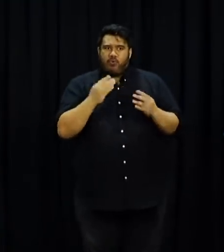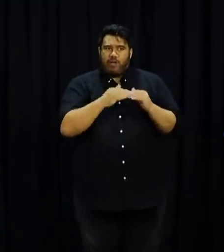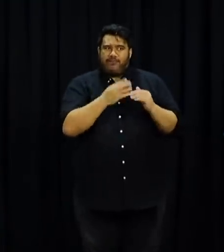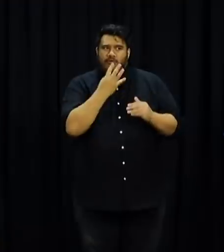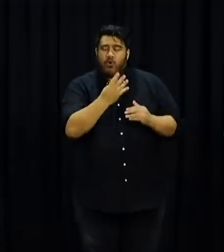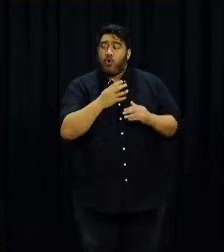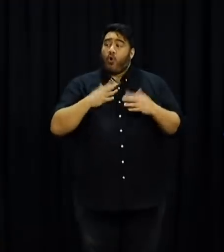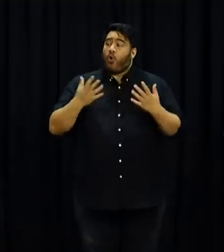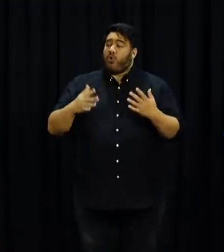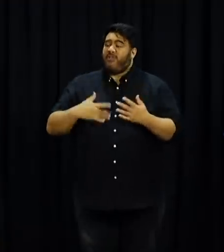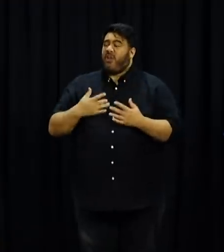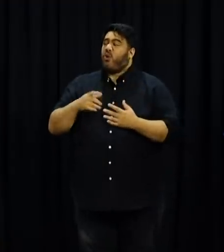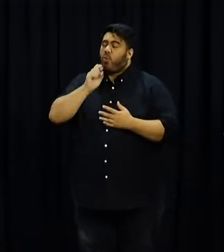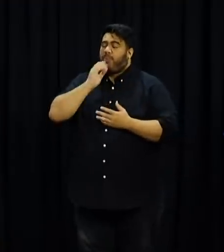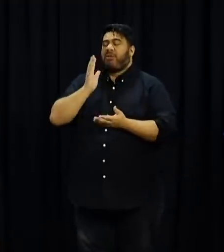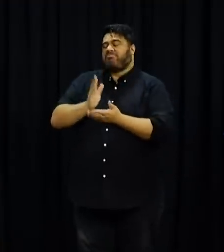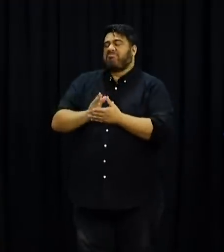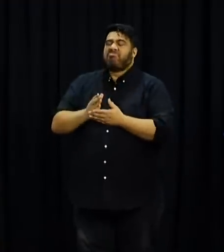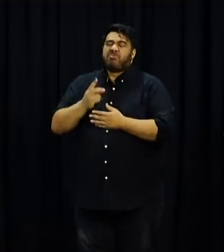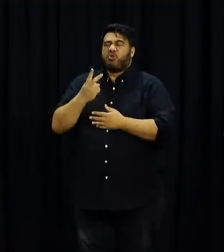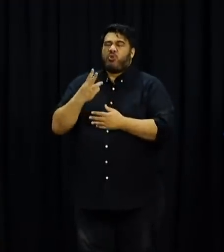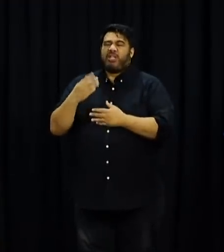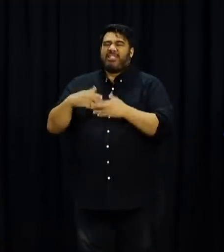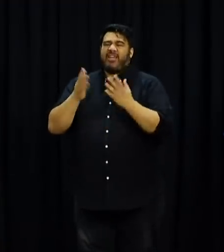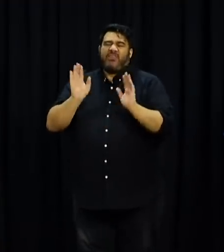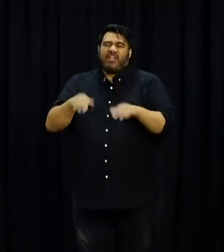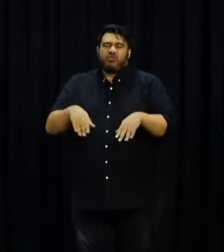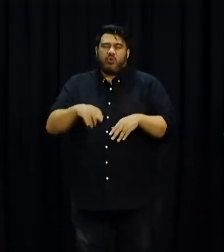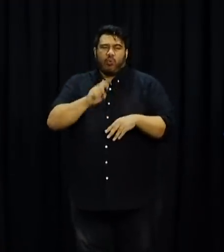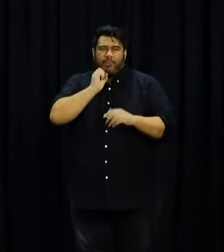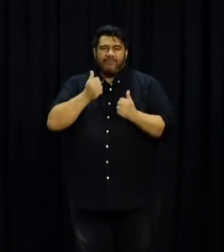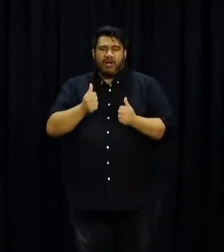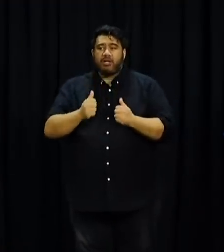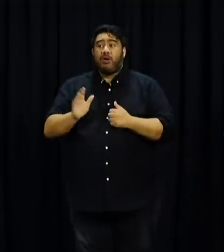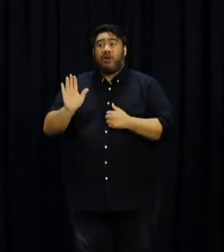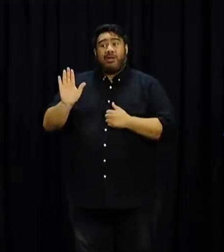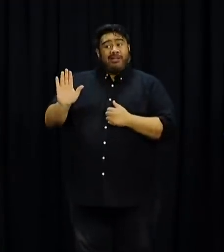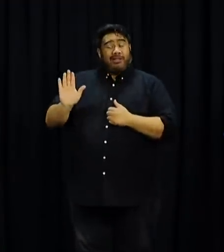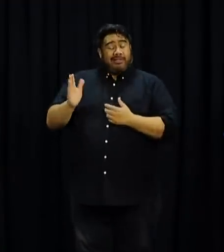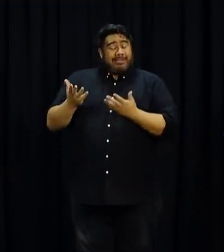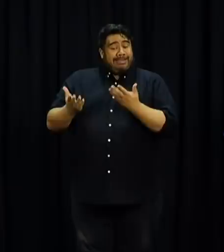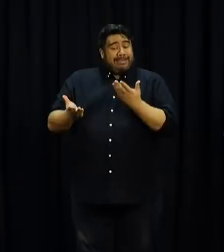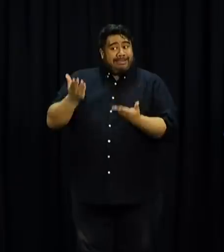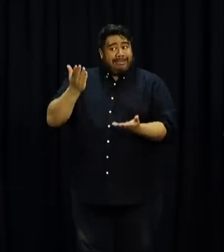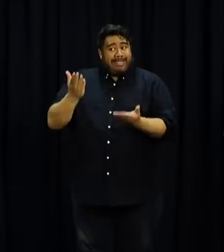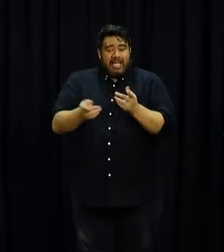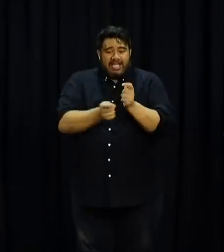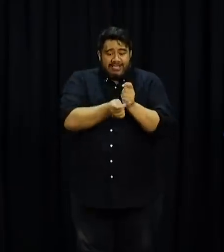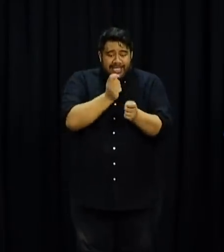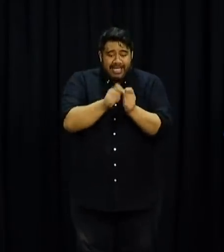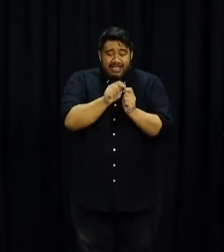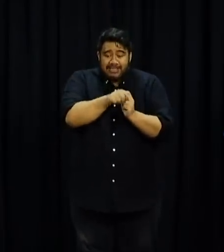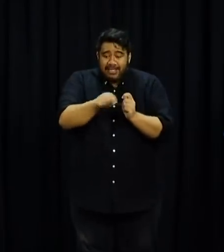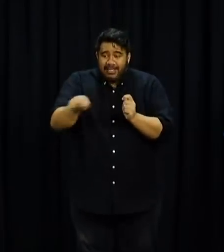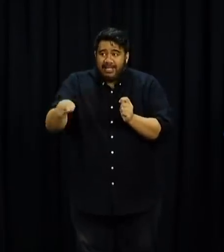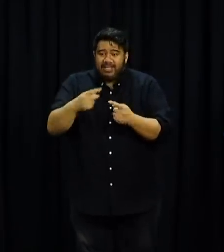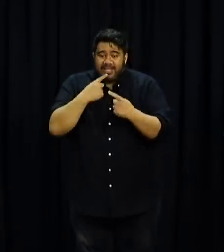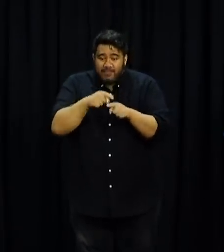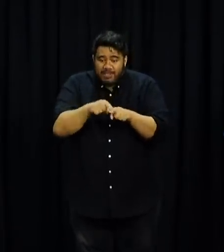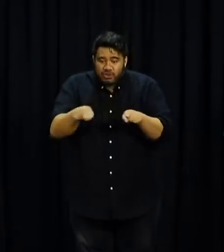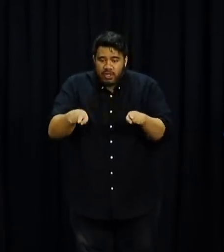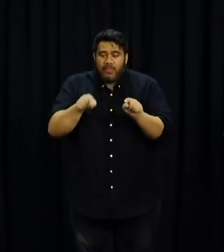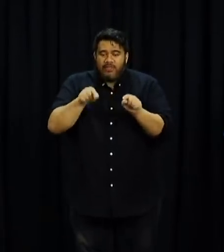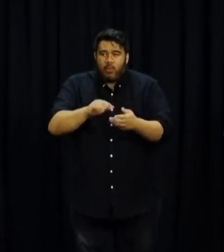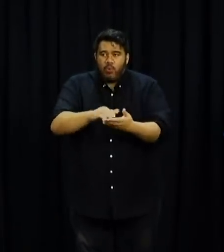of days? It's seeming increasingly unlikely. Well, of course, that all depends on what testing tells us, what that